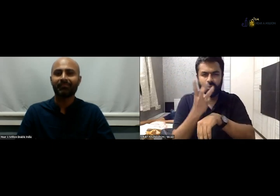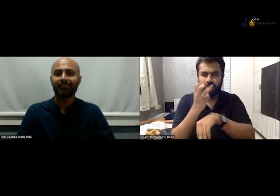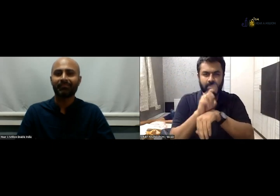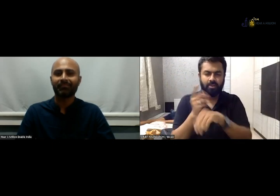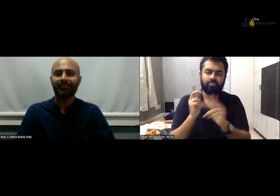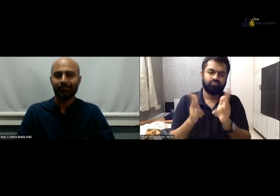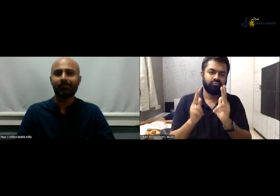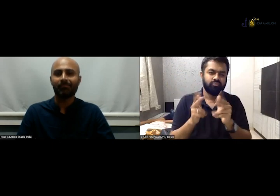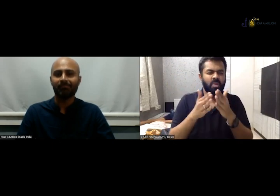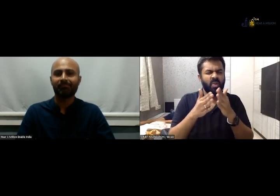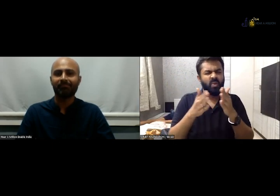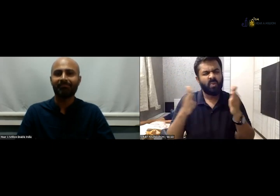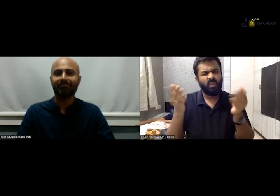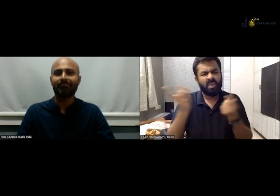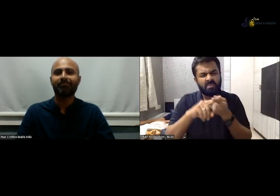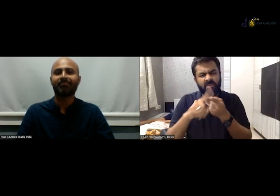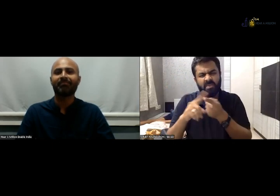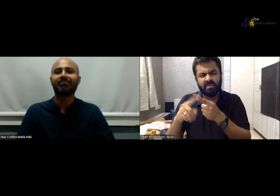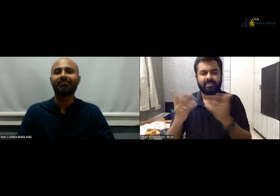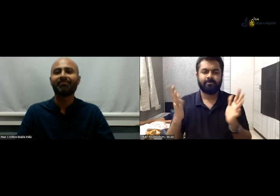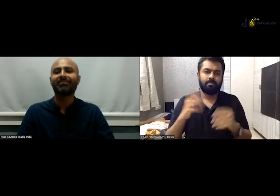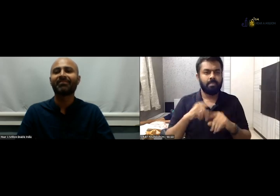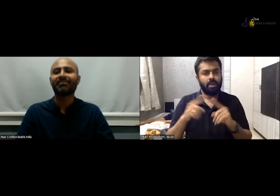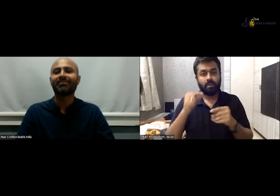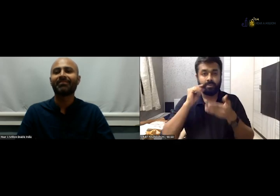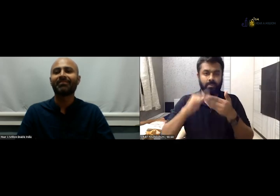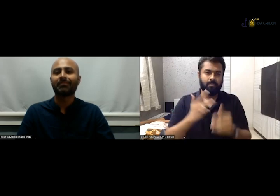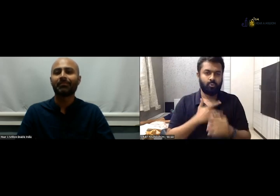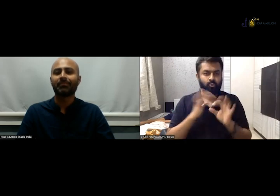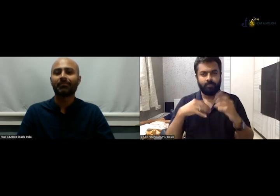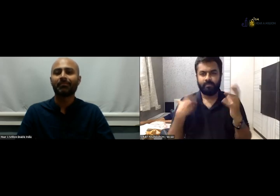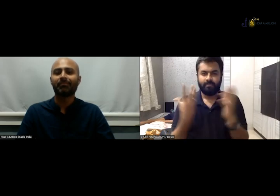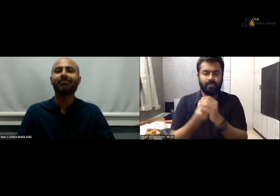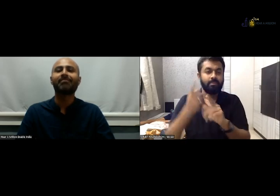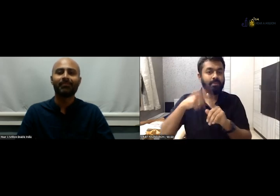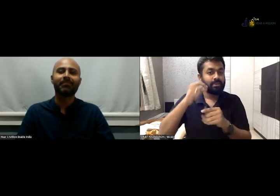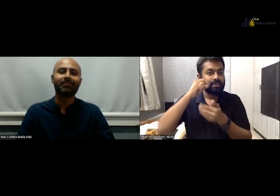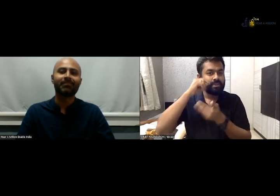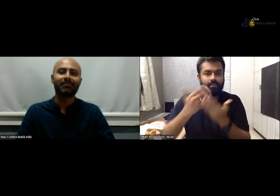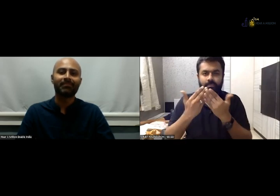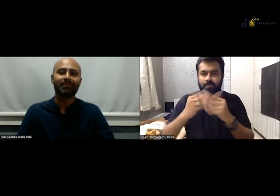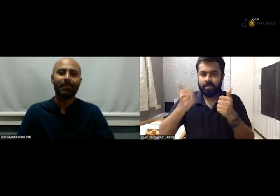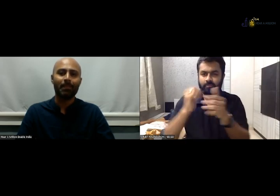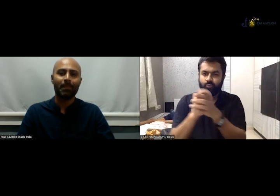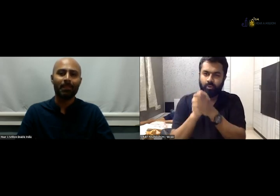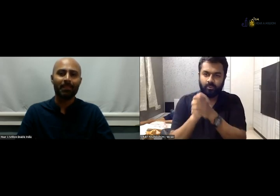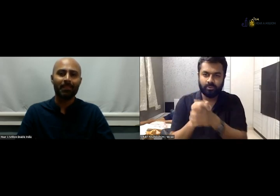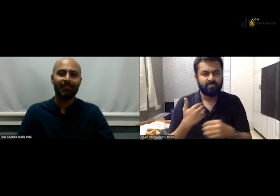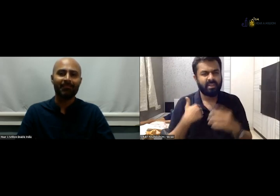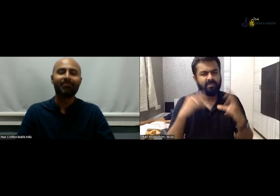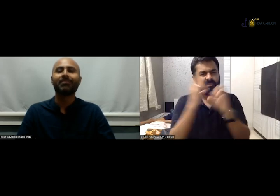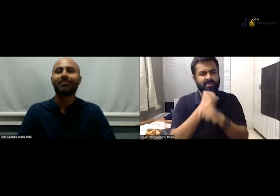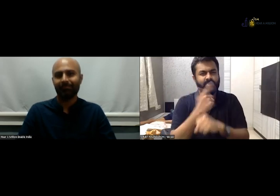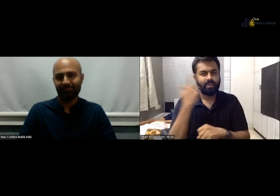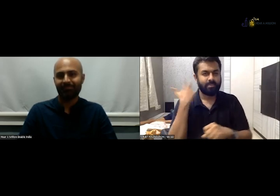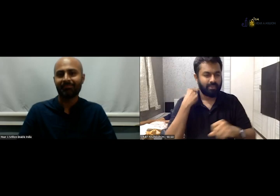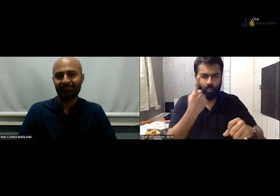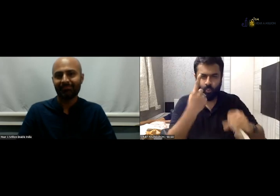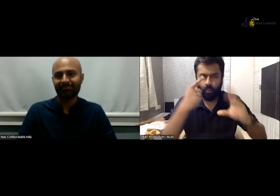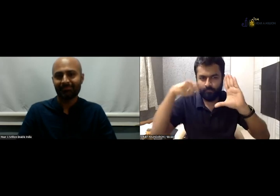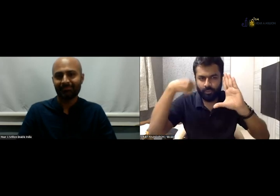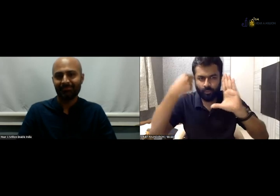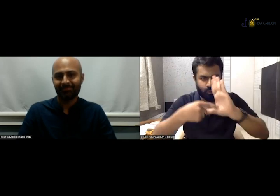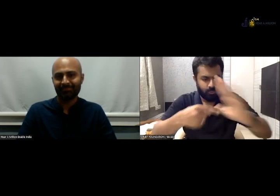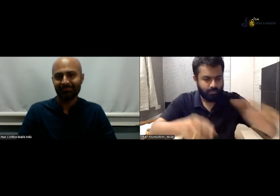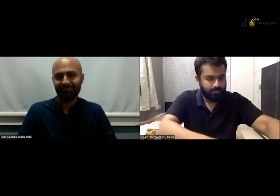I discussed it. I had a discussion around 20 minutes with Yashdeep 2 days before. Yashdeep is so good, and I